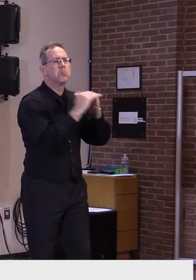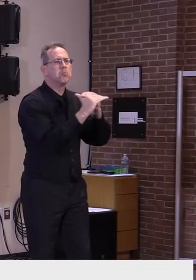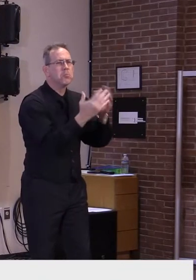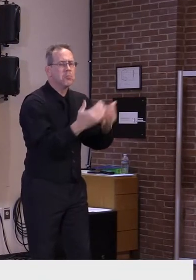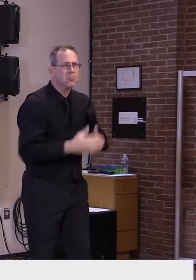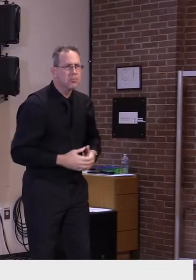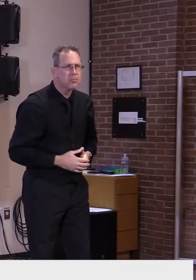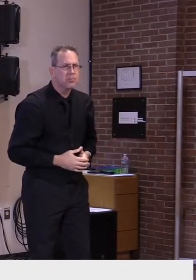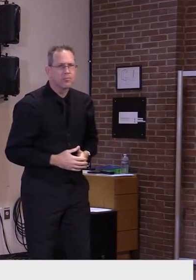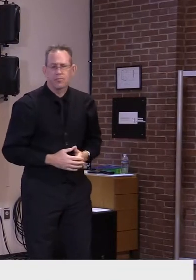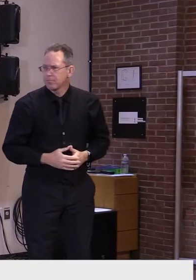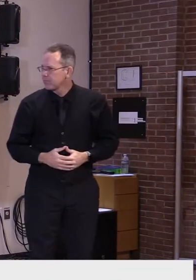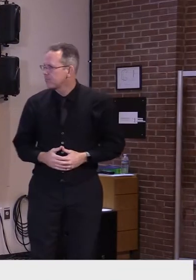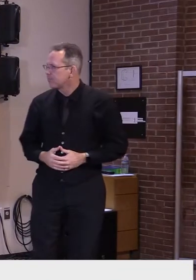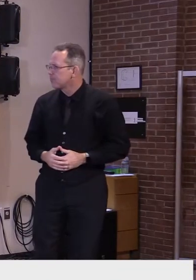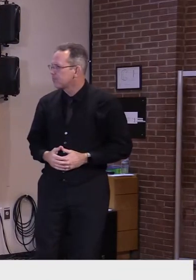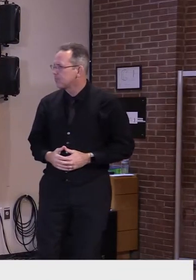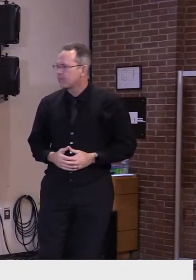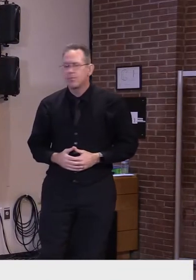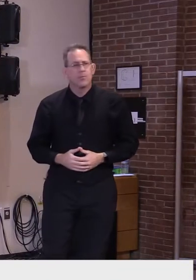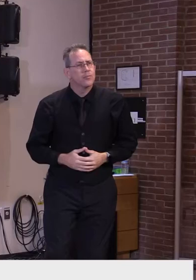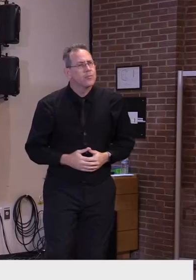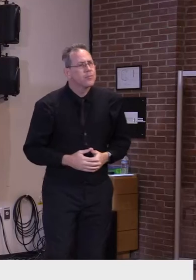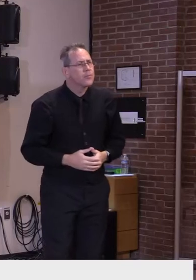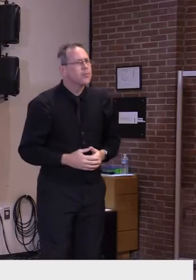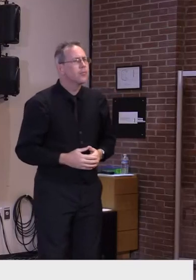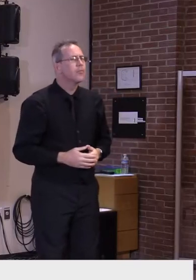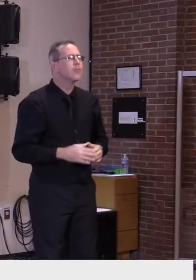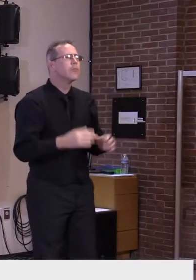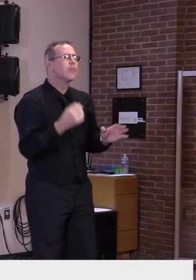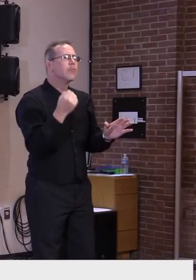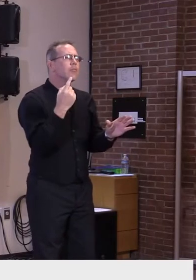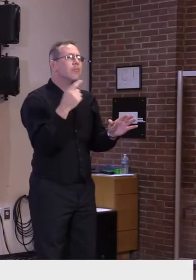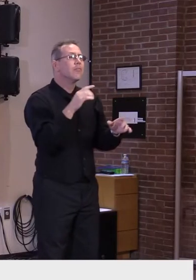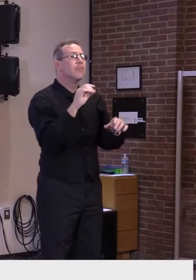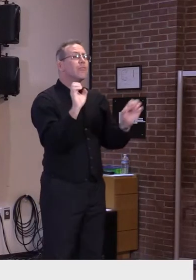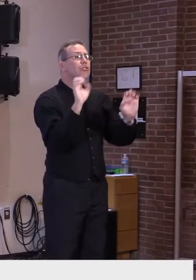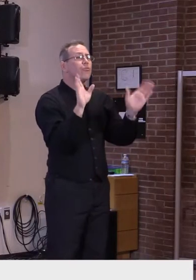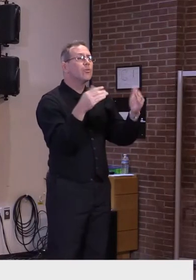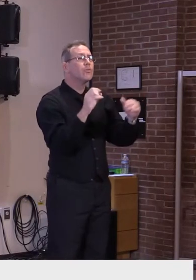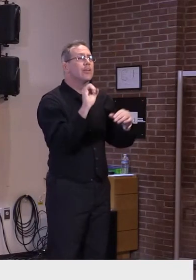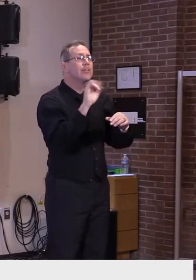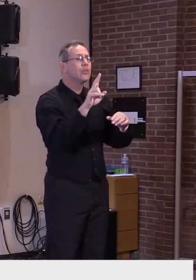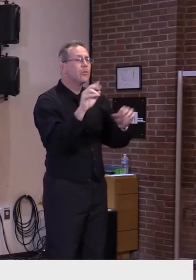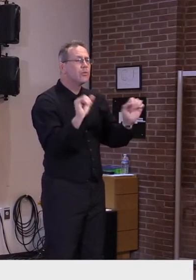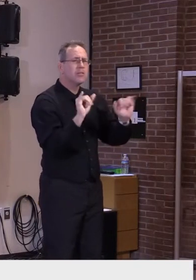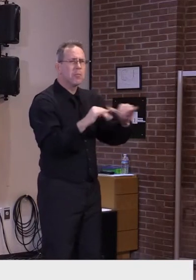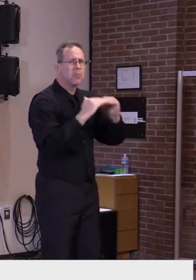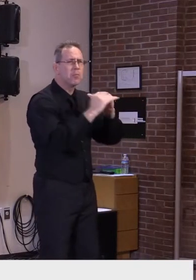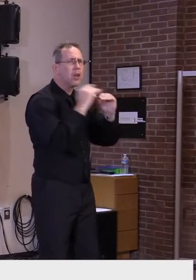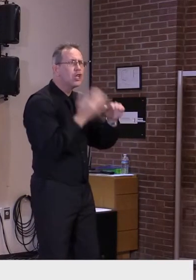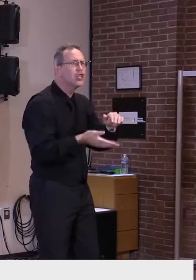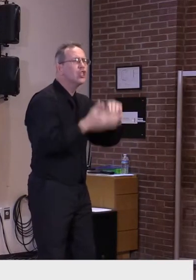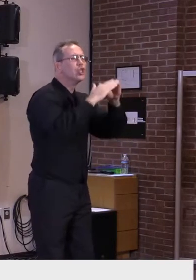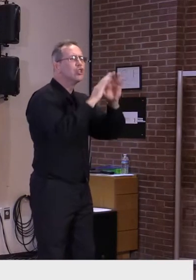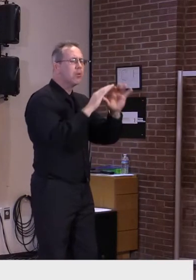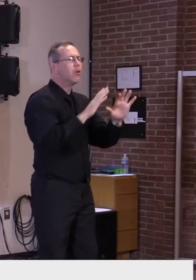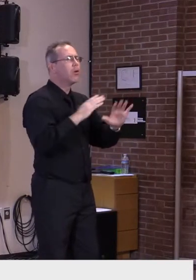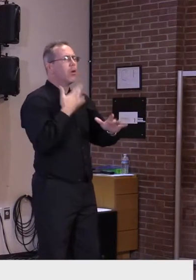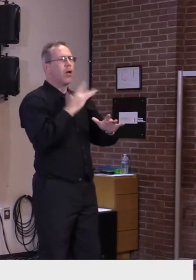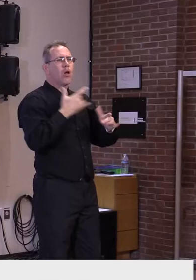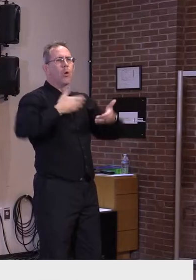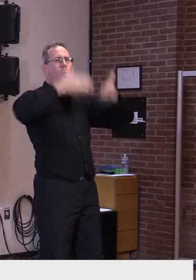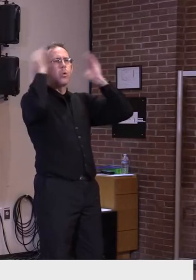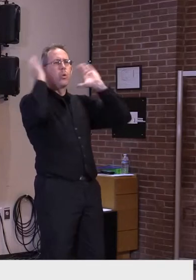on a 7-day average in the ICU 30 days ago as we do today. So it really speaks to the importance of keeping our most